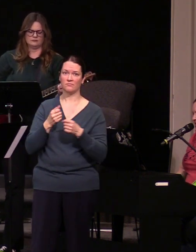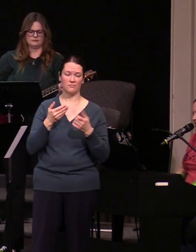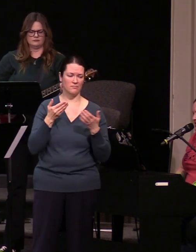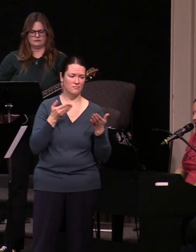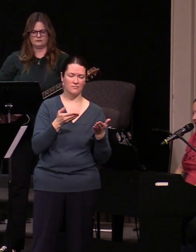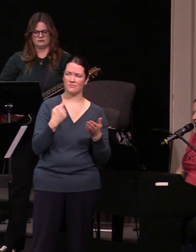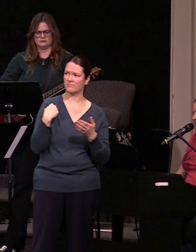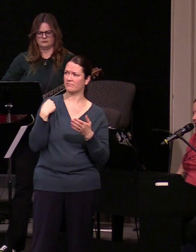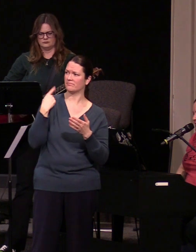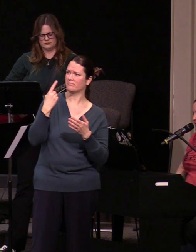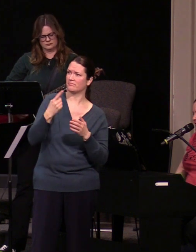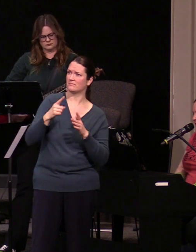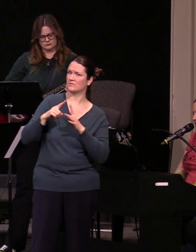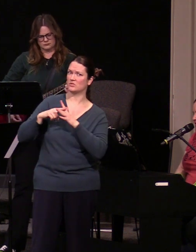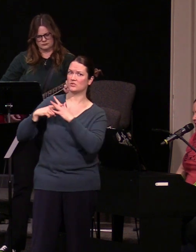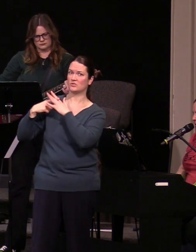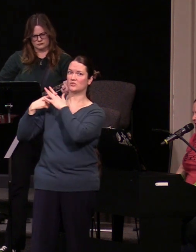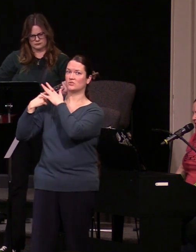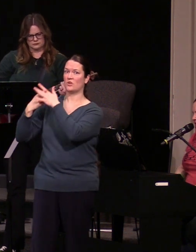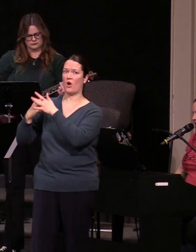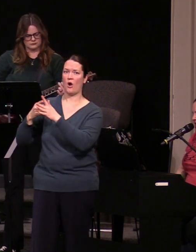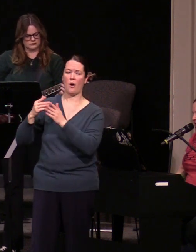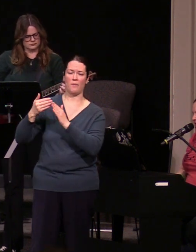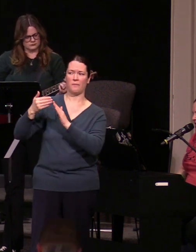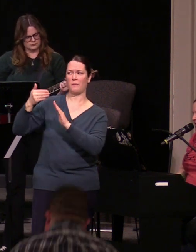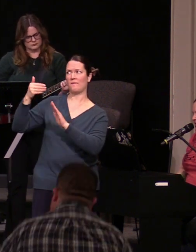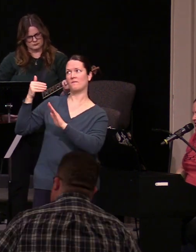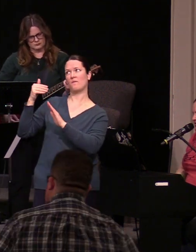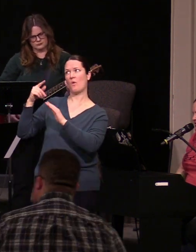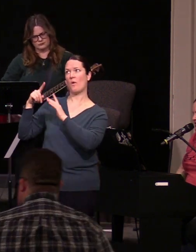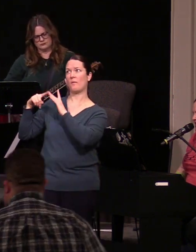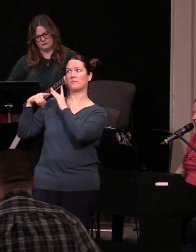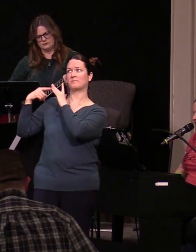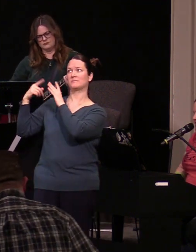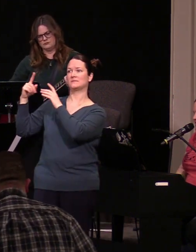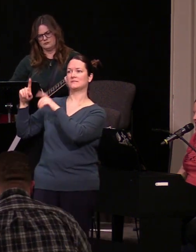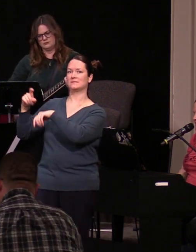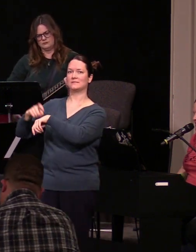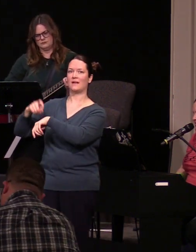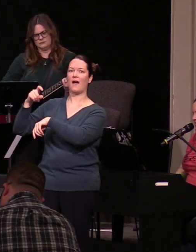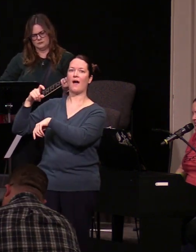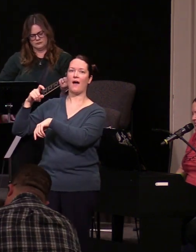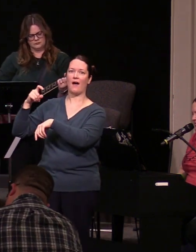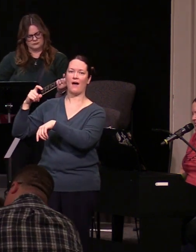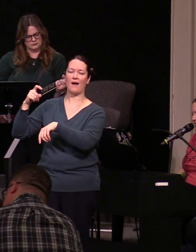there at the start, before the beginning of time,